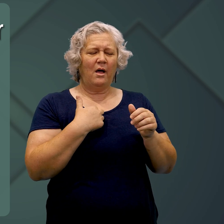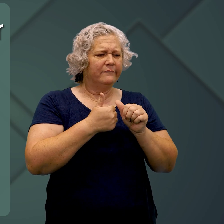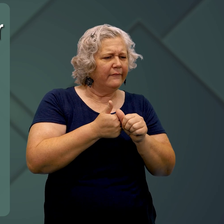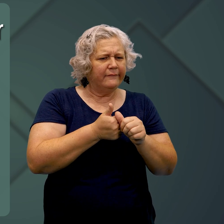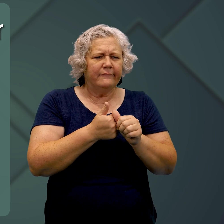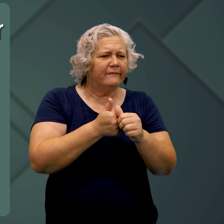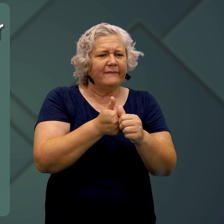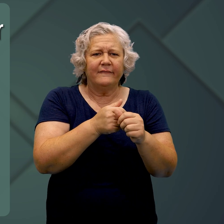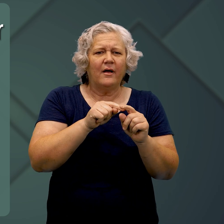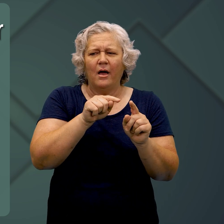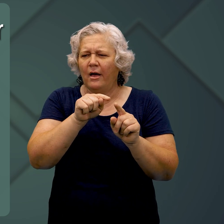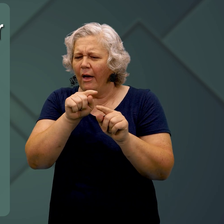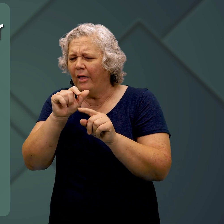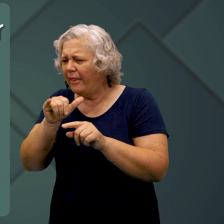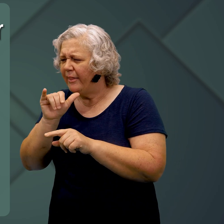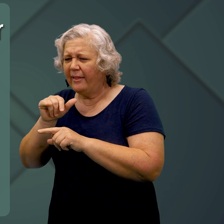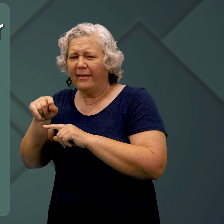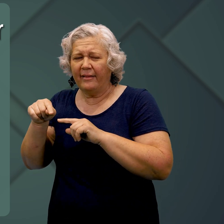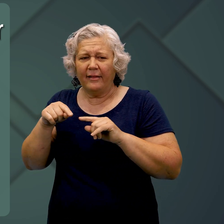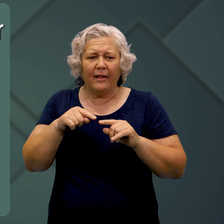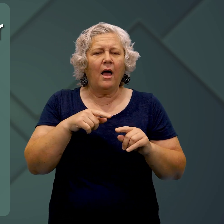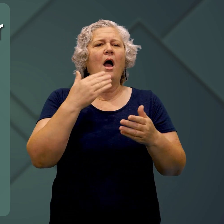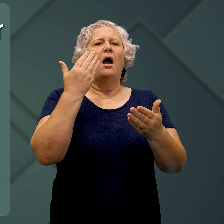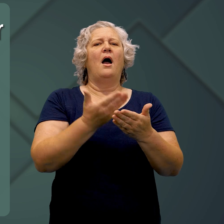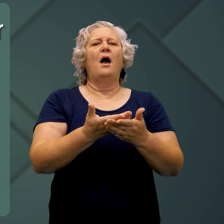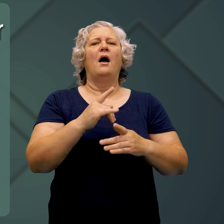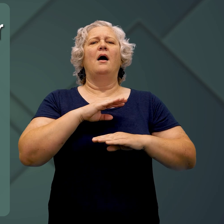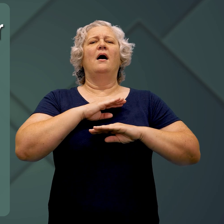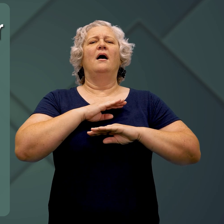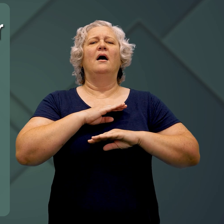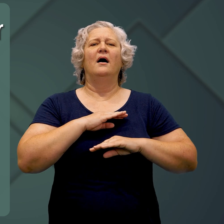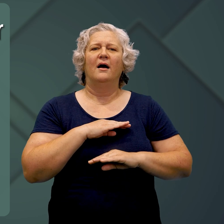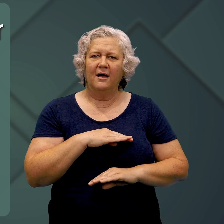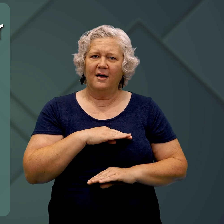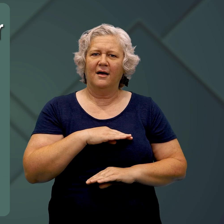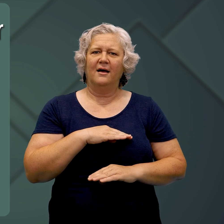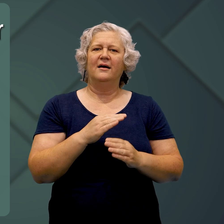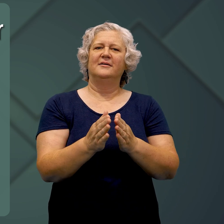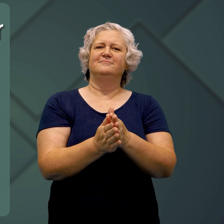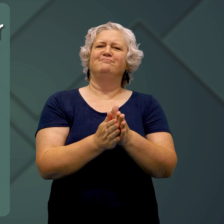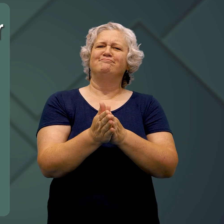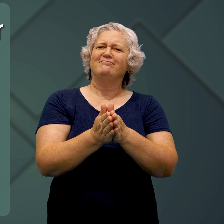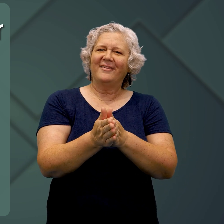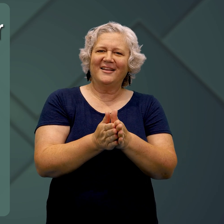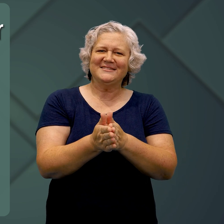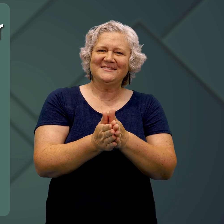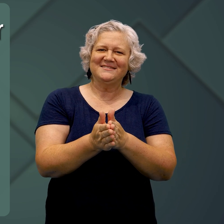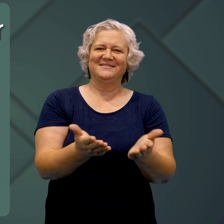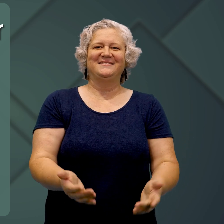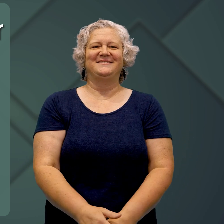I didn't know what he wanted. I just had to follow him around to all these different things. And finally, I could see when we were where he wanted to be.